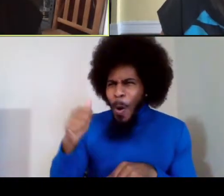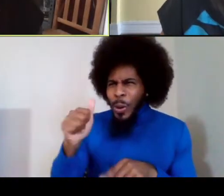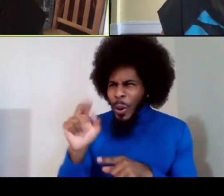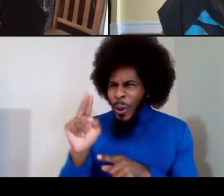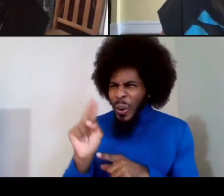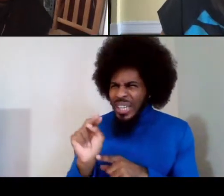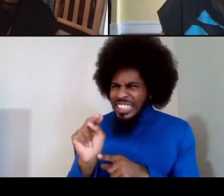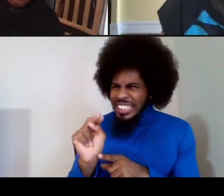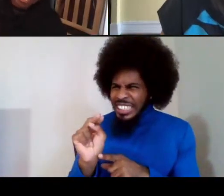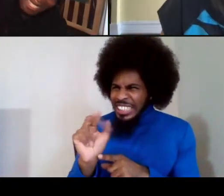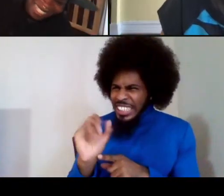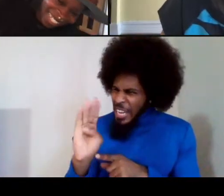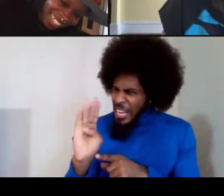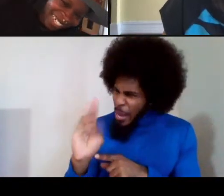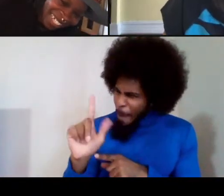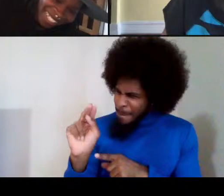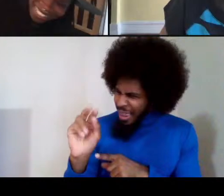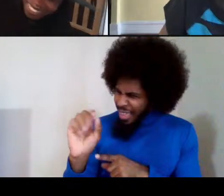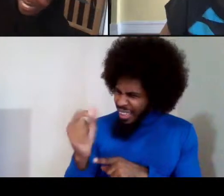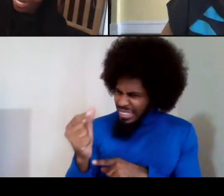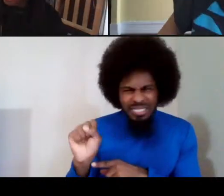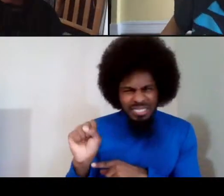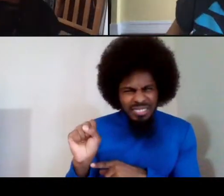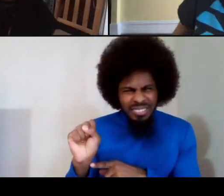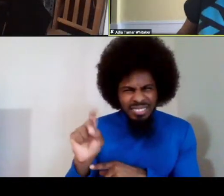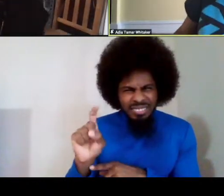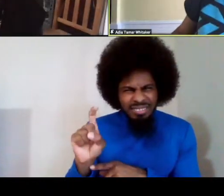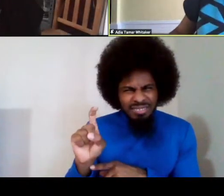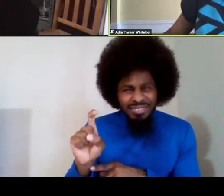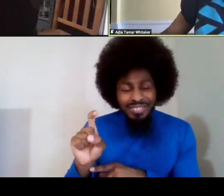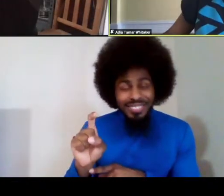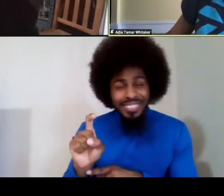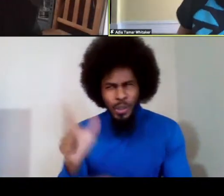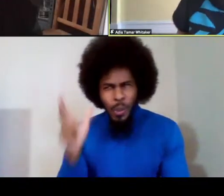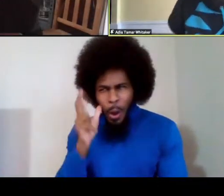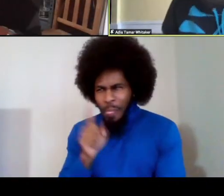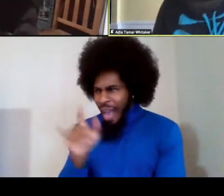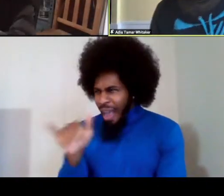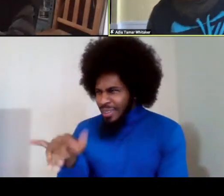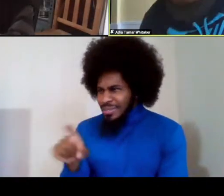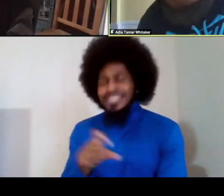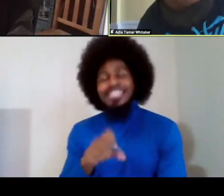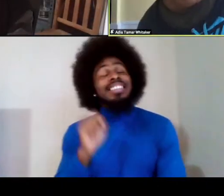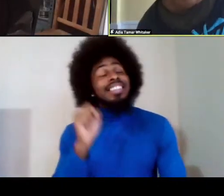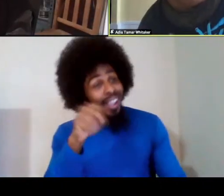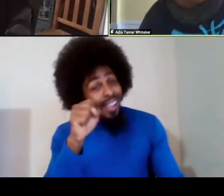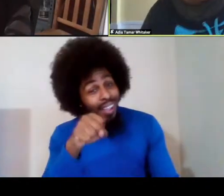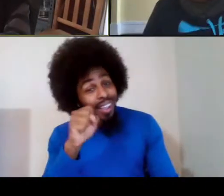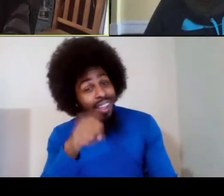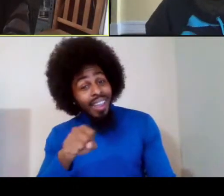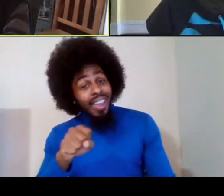Adia, did you hear that? Yes, it's Adrienne Marie Brown. She be talking about the niblings.